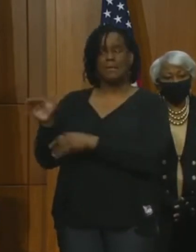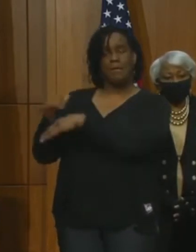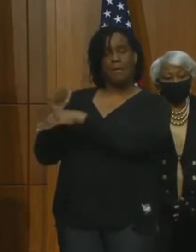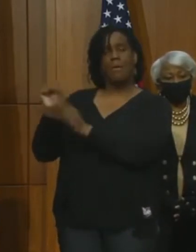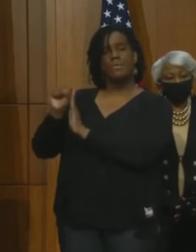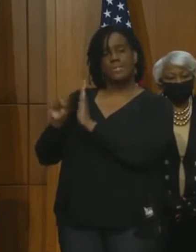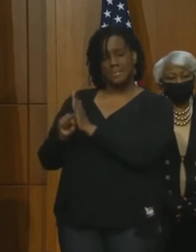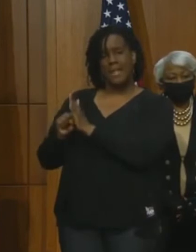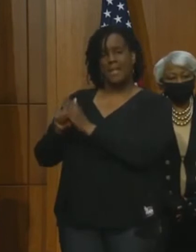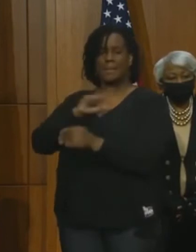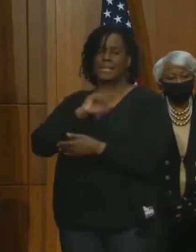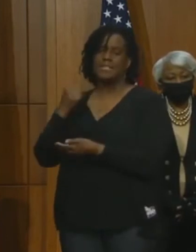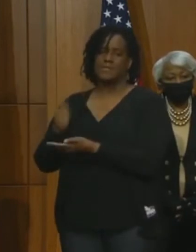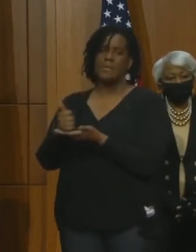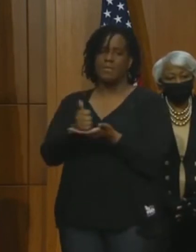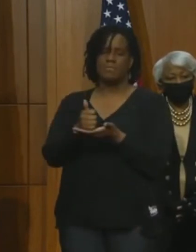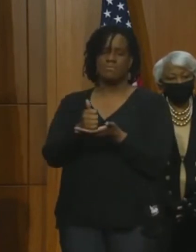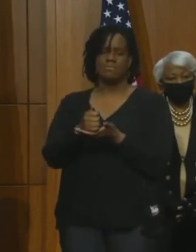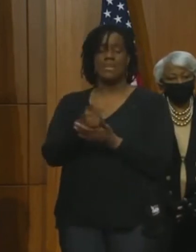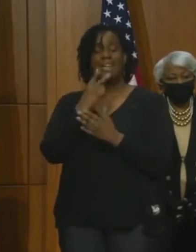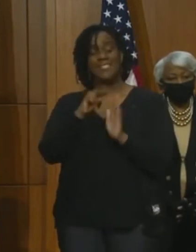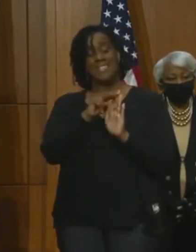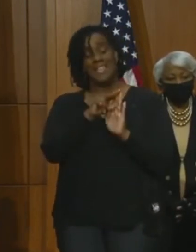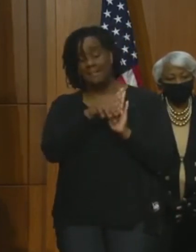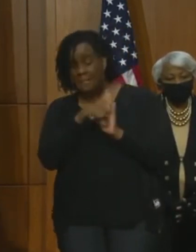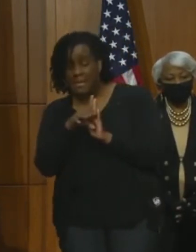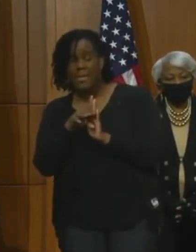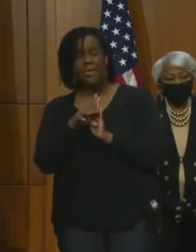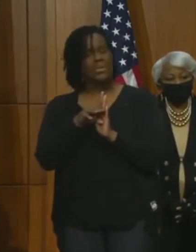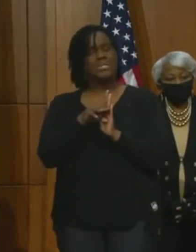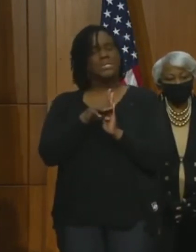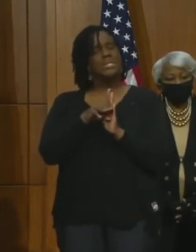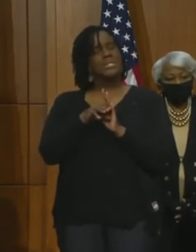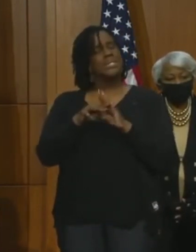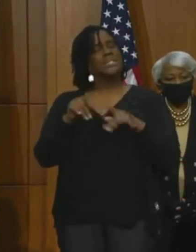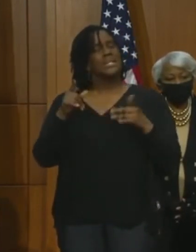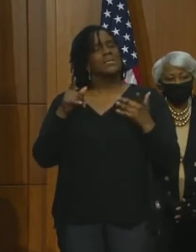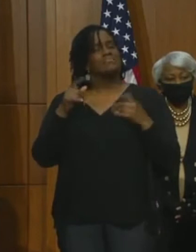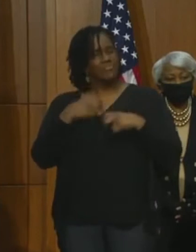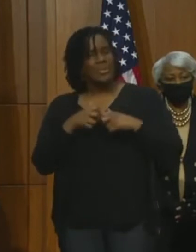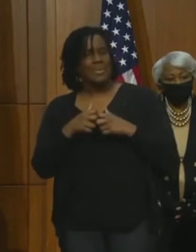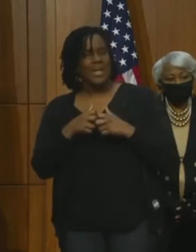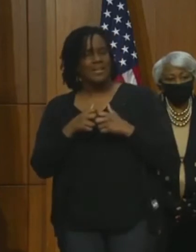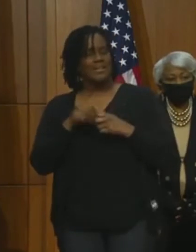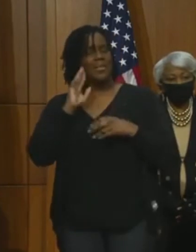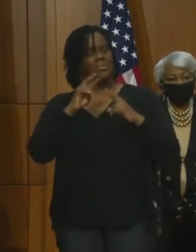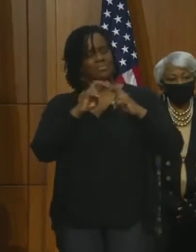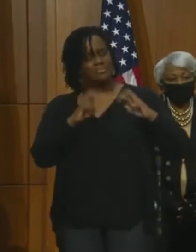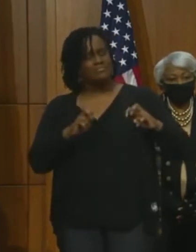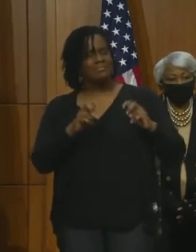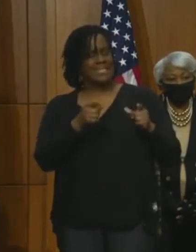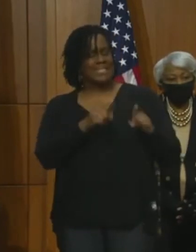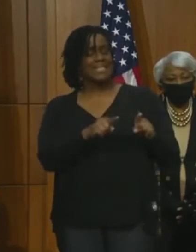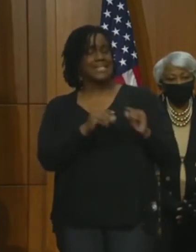I've seen some troubling videos of the interactions, and we're going to take a look at these incidents. I am committed